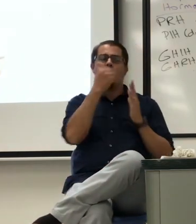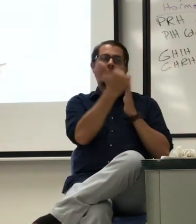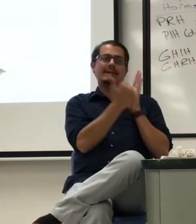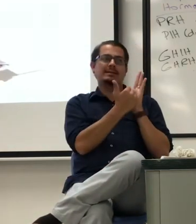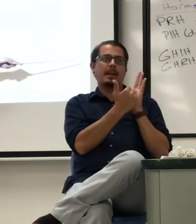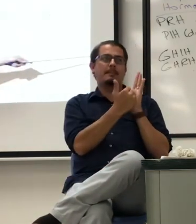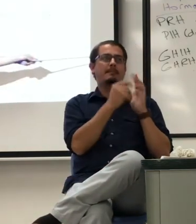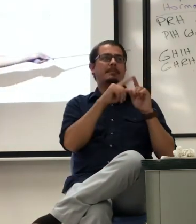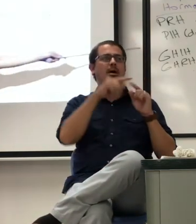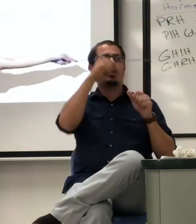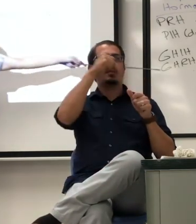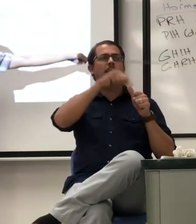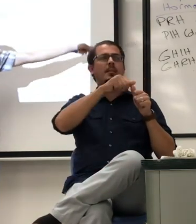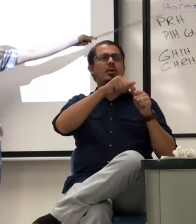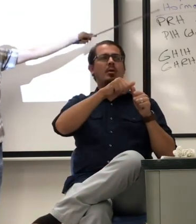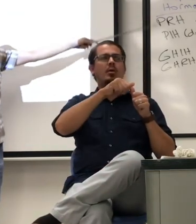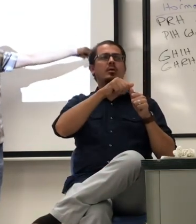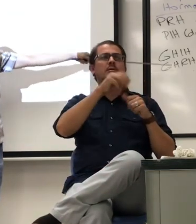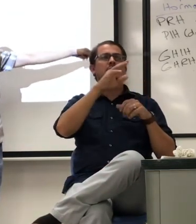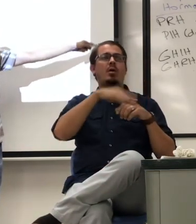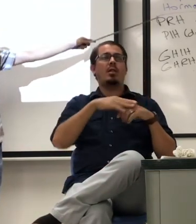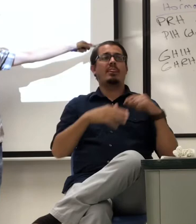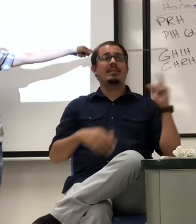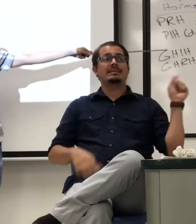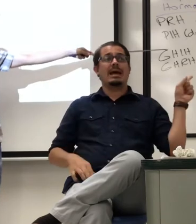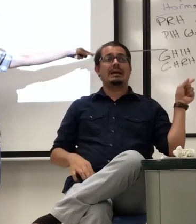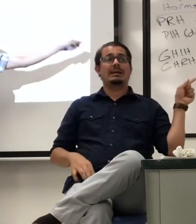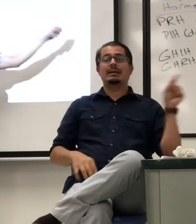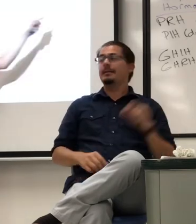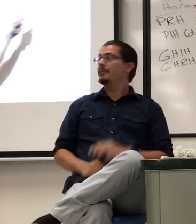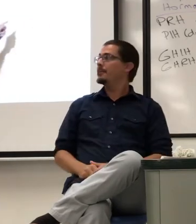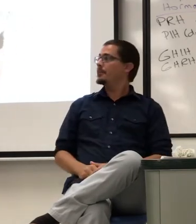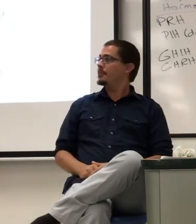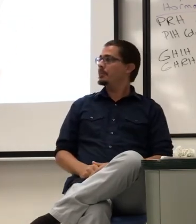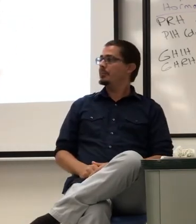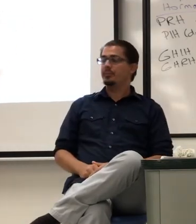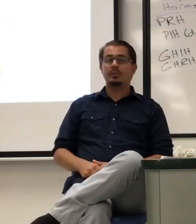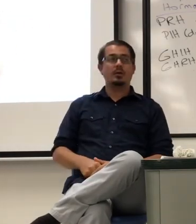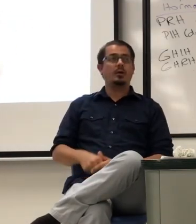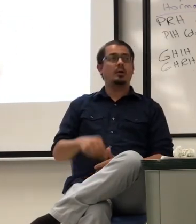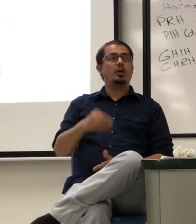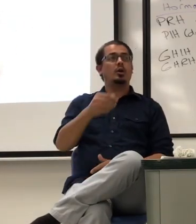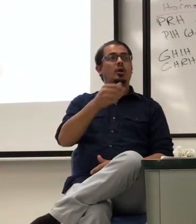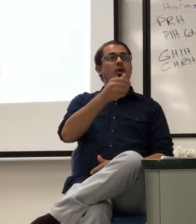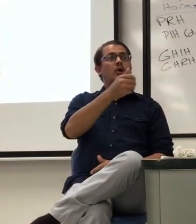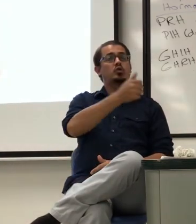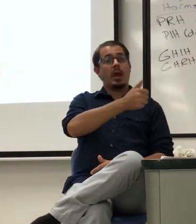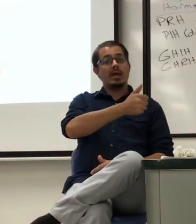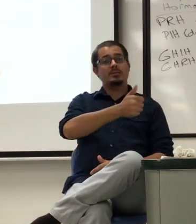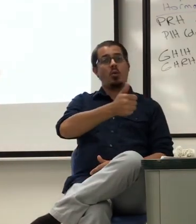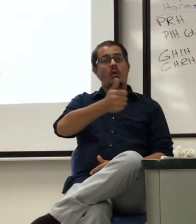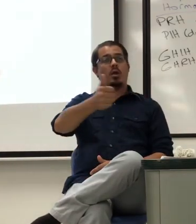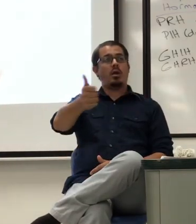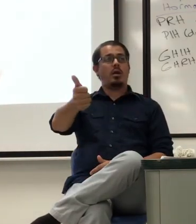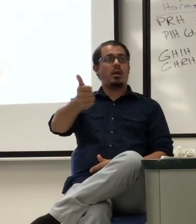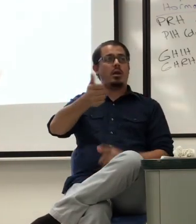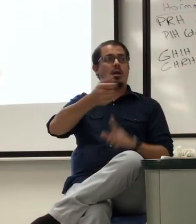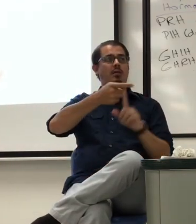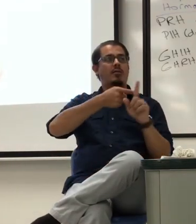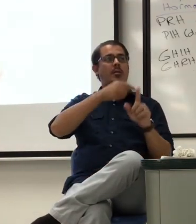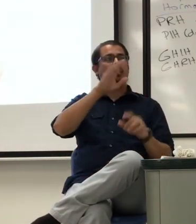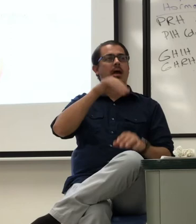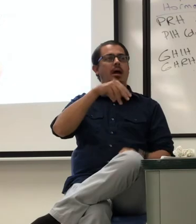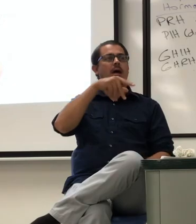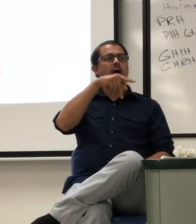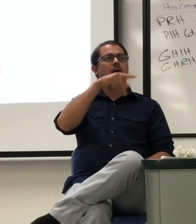but remember, it's all the ones on this side of the board. They're transported by the portal